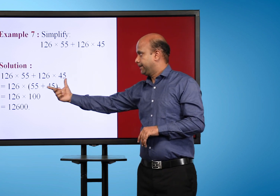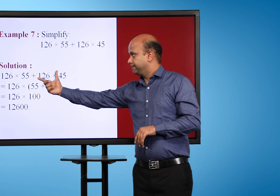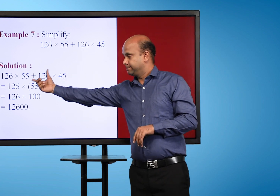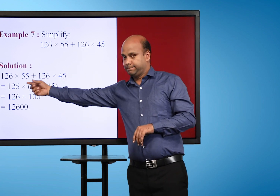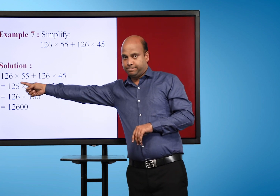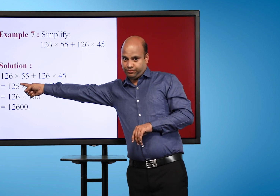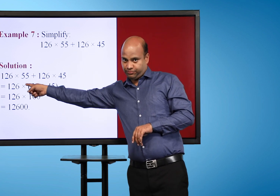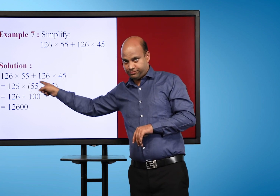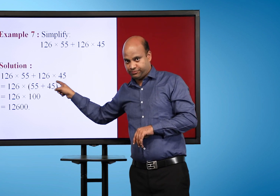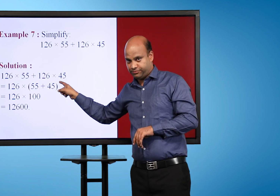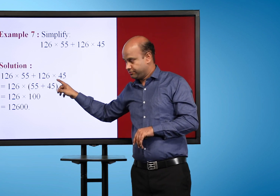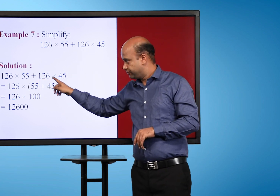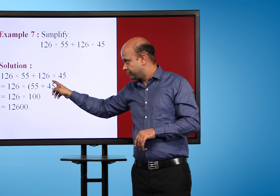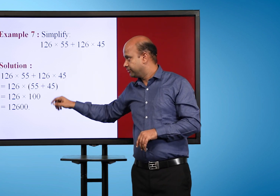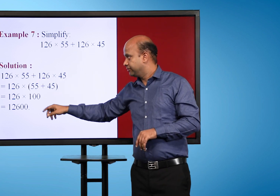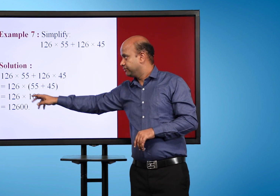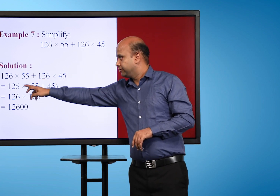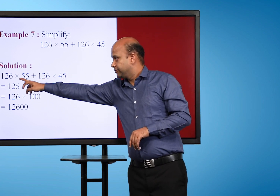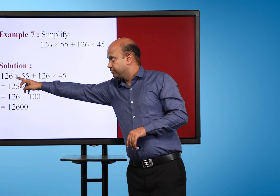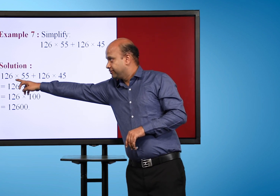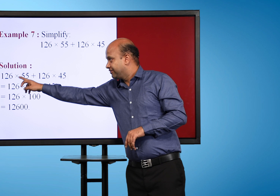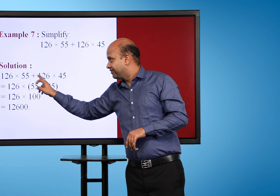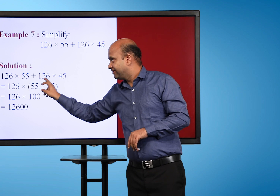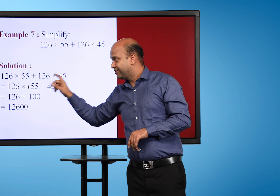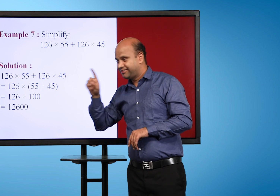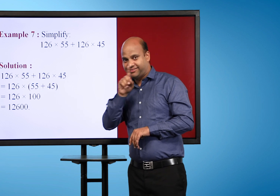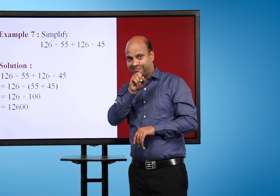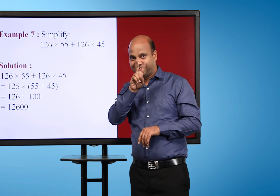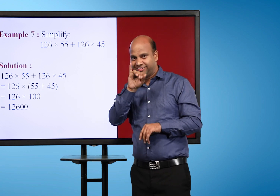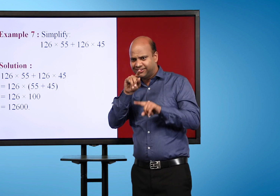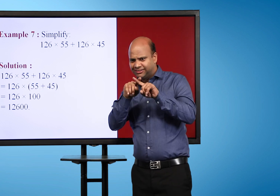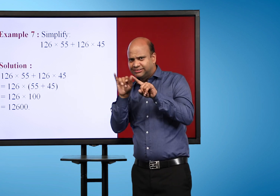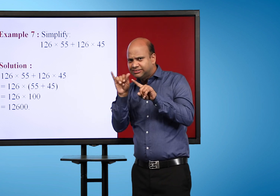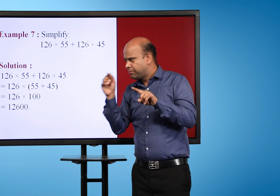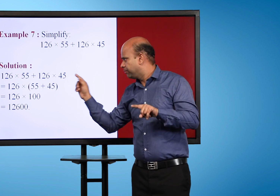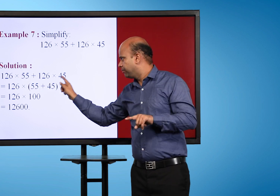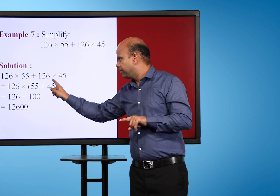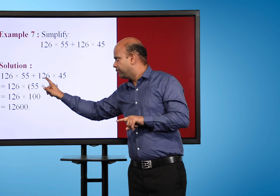126 multiplied by 55 plus 126 multiplied by 45 is equal to